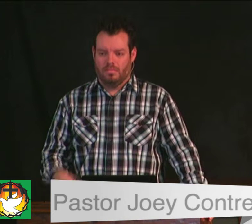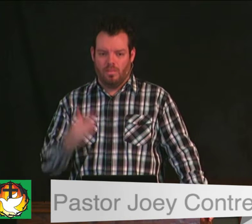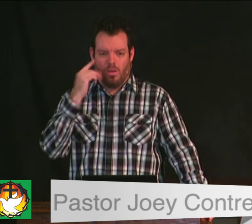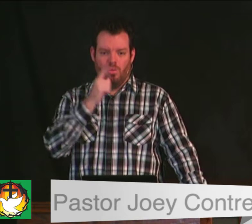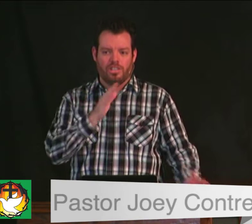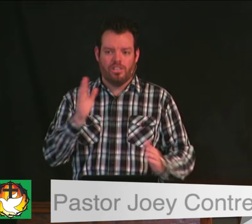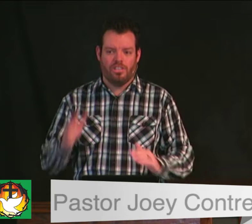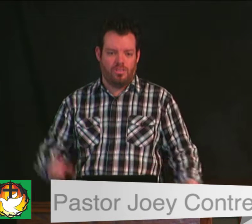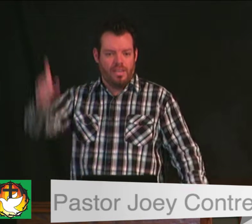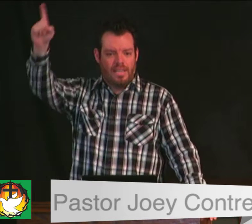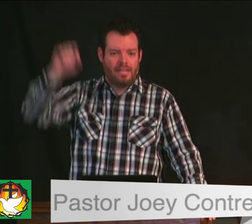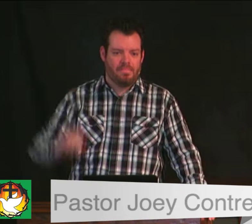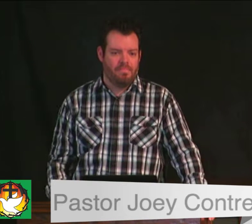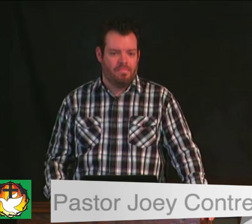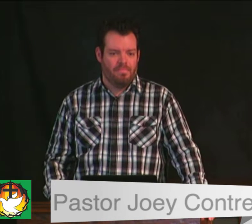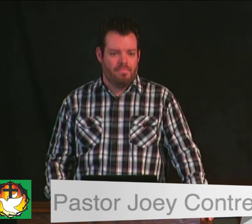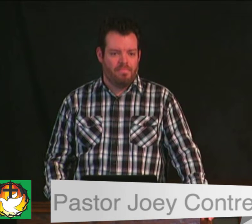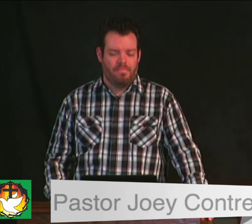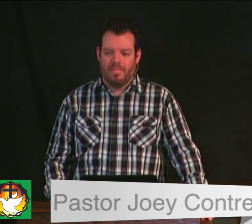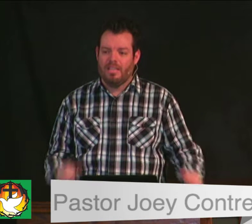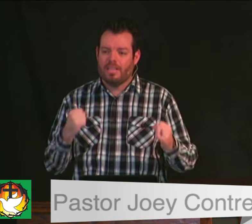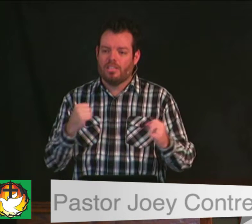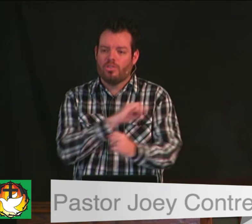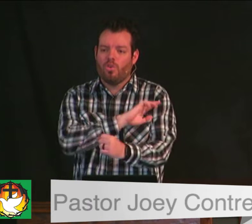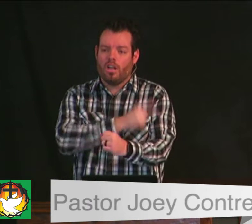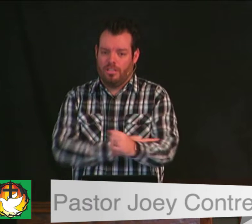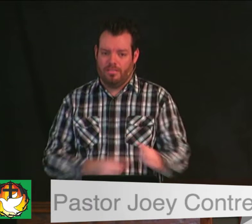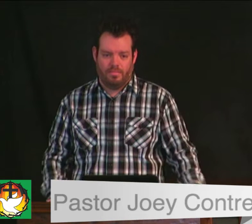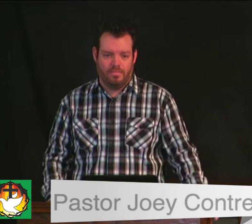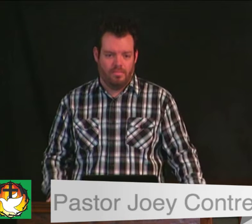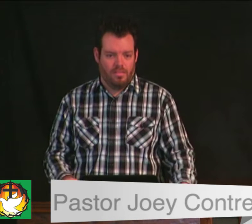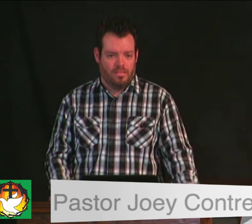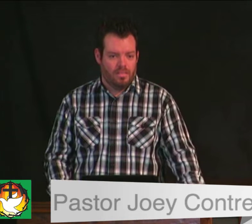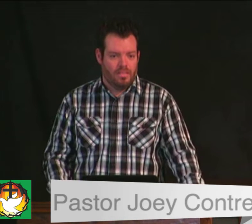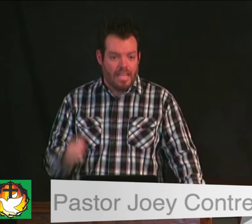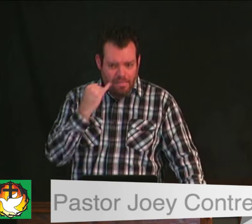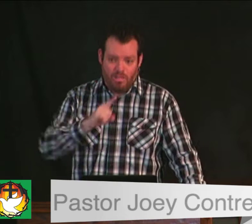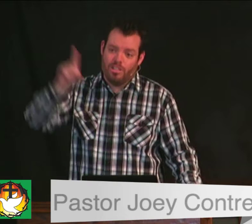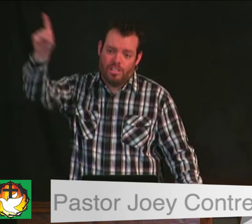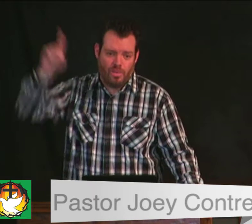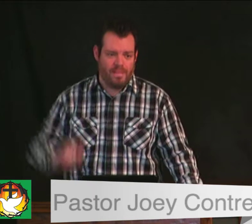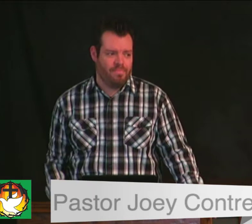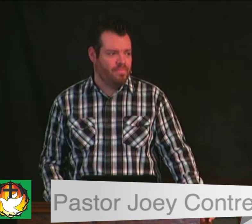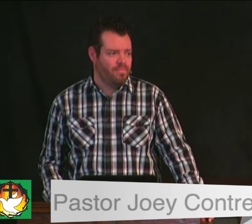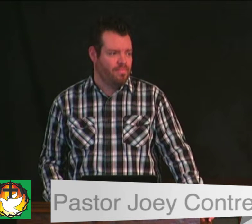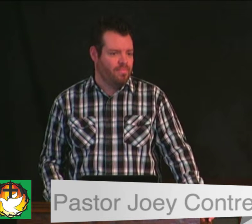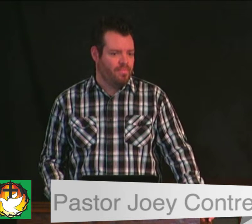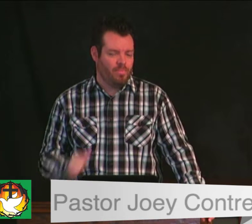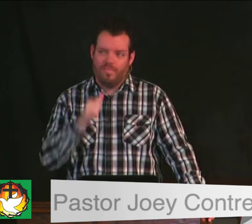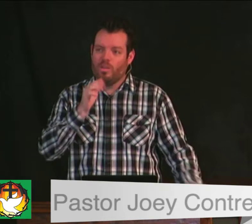we know who to turn to him. He makes us stronger if you turn to him. But if you don't